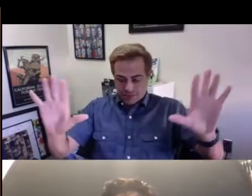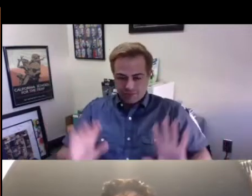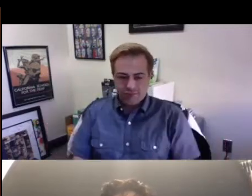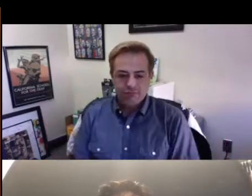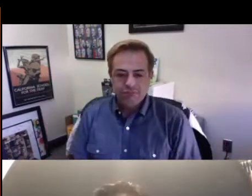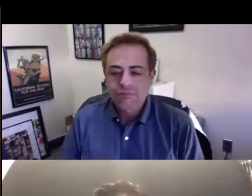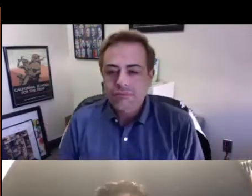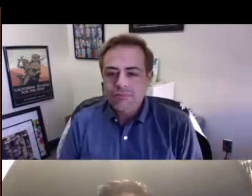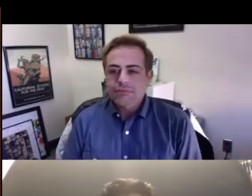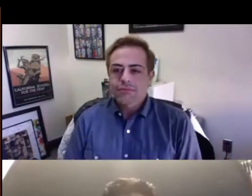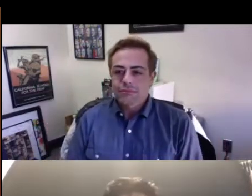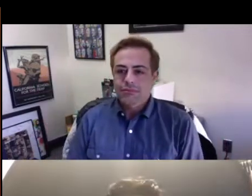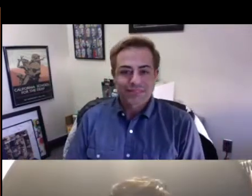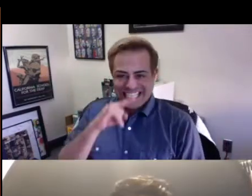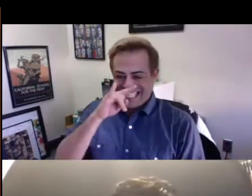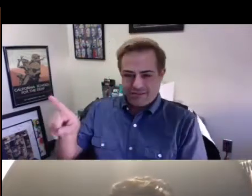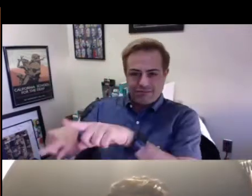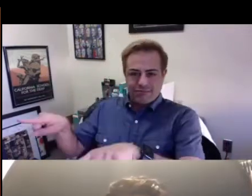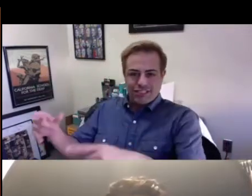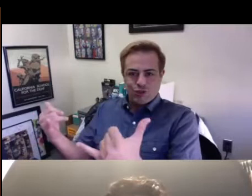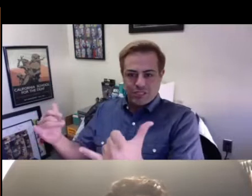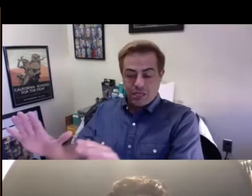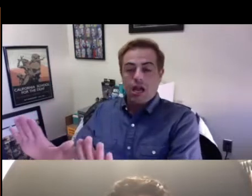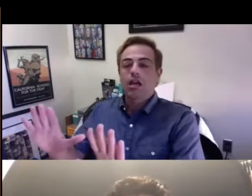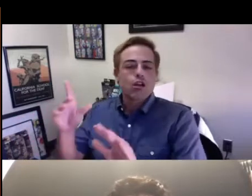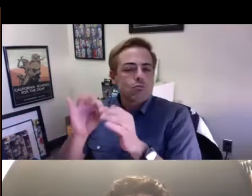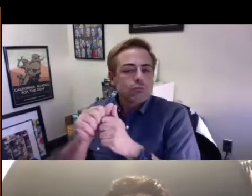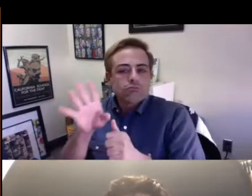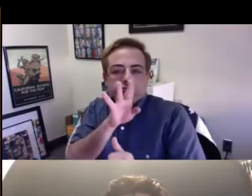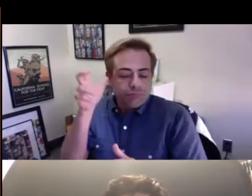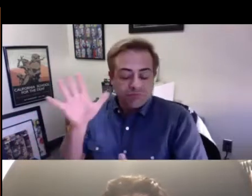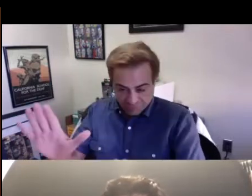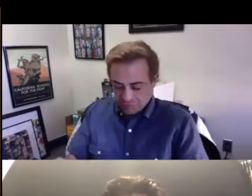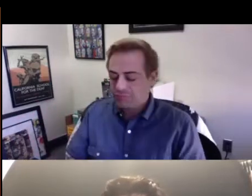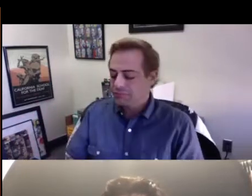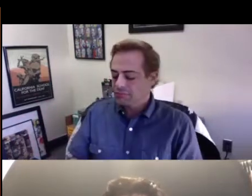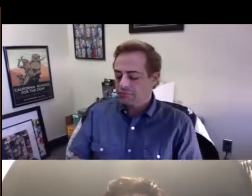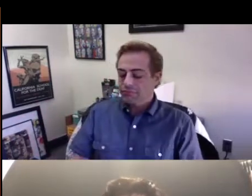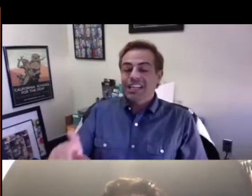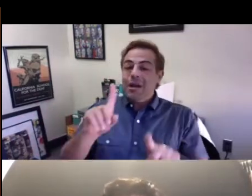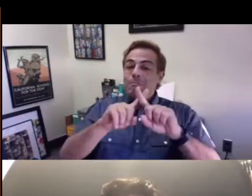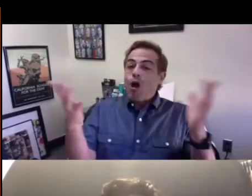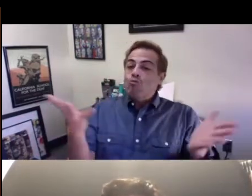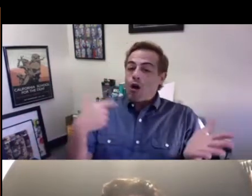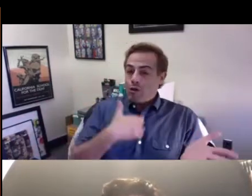we have concepts for both sign language and spoken English language.